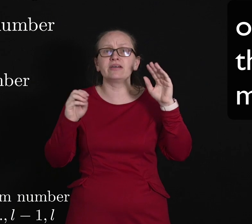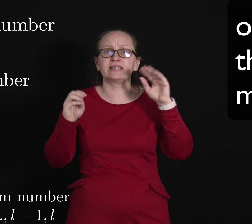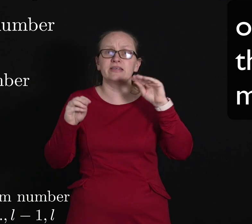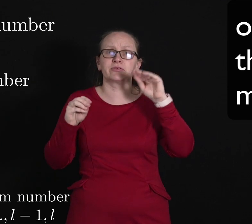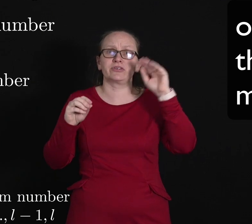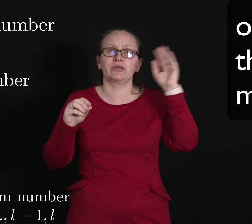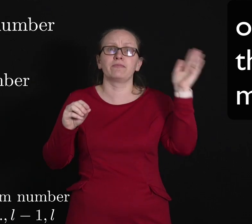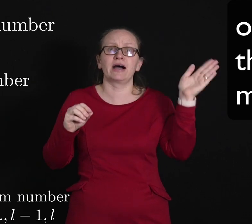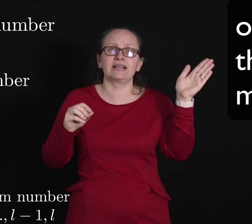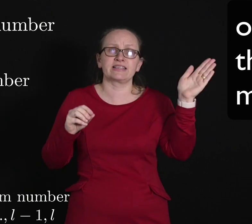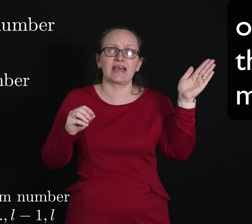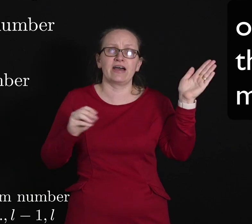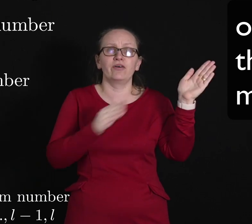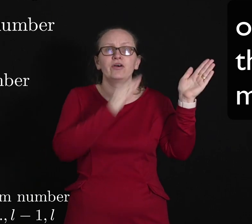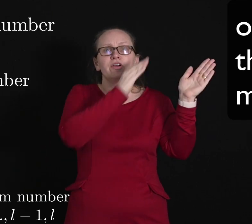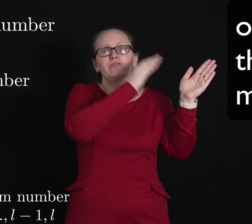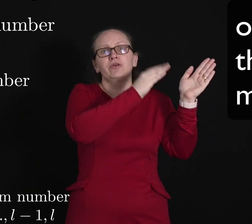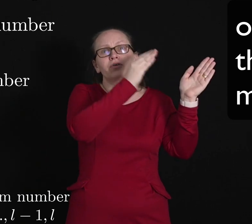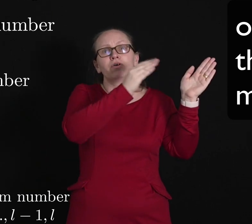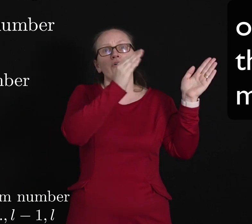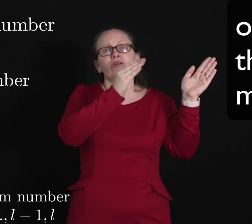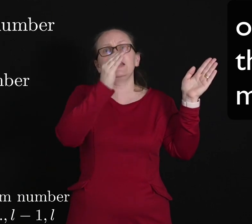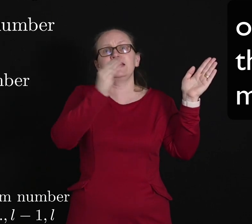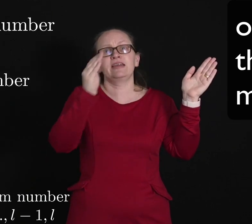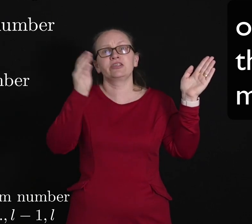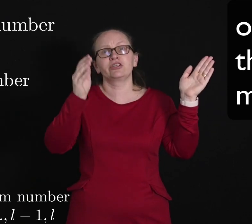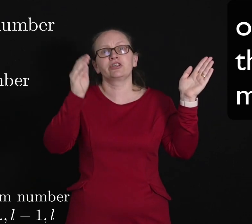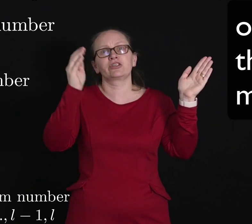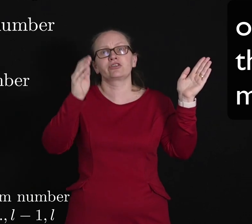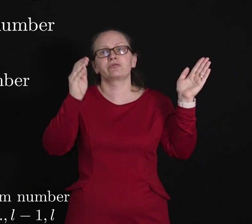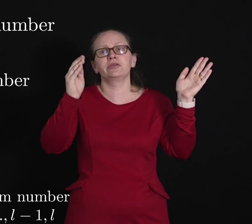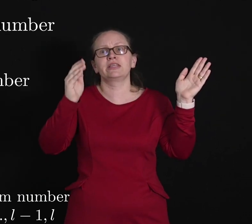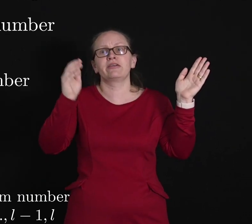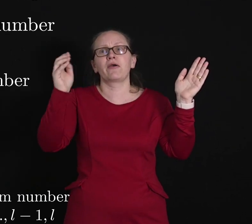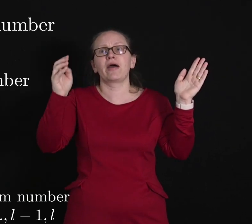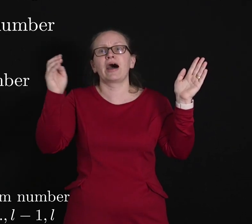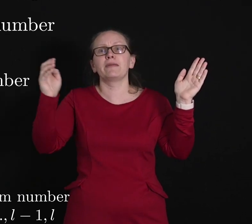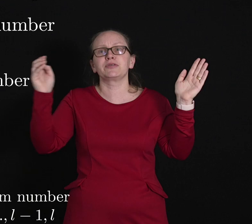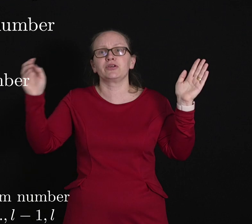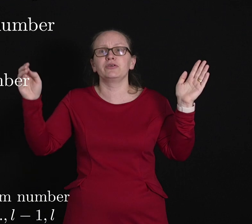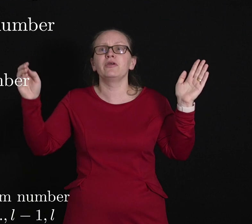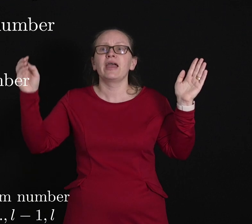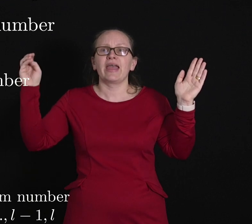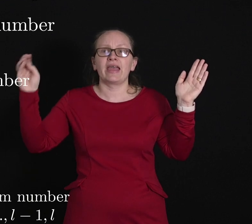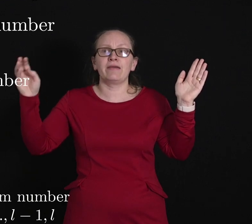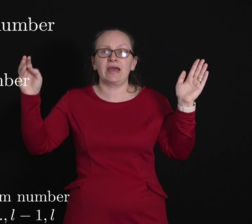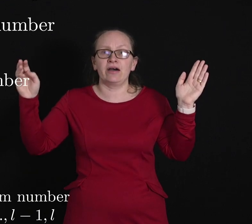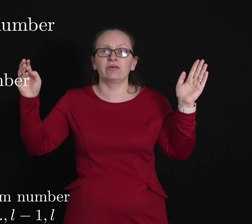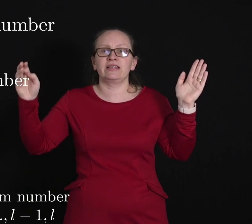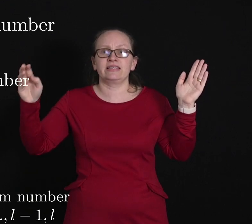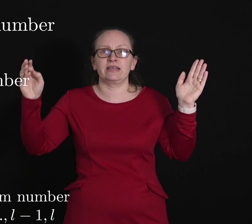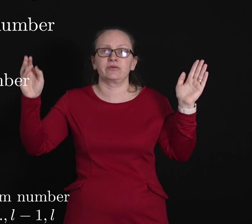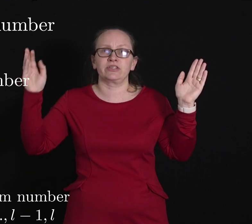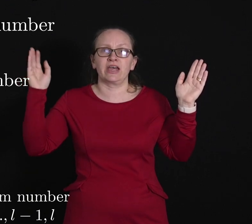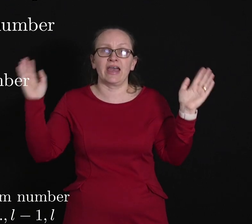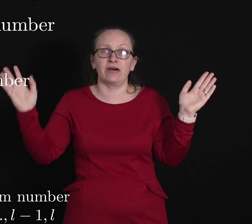is equal to minus L through all the integers through zero up to ML is equal to L.